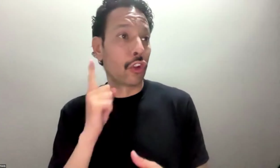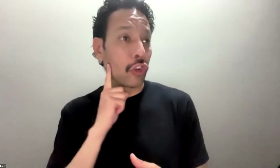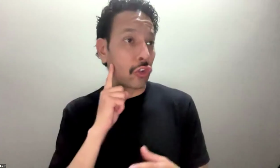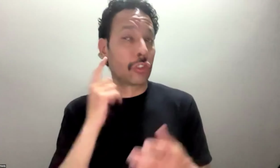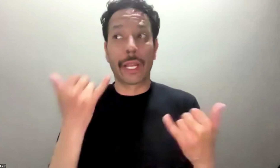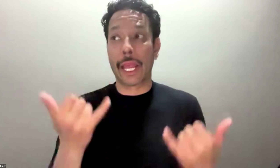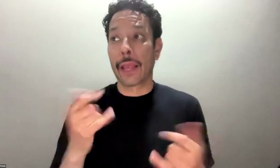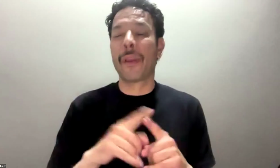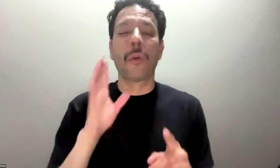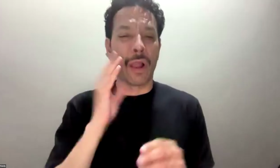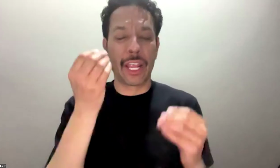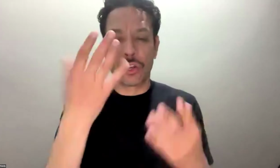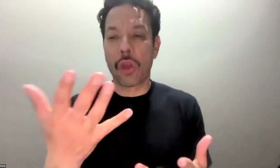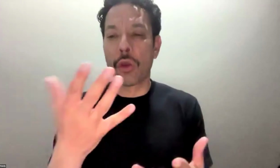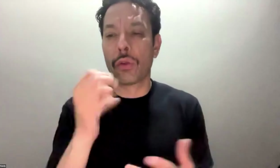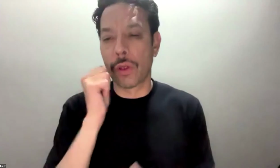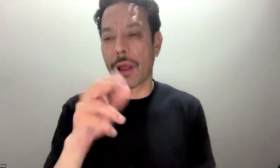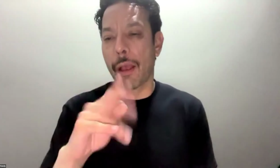update in tomorrow's meeting.